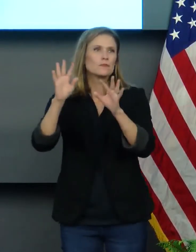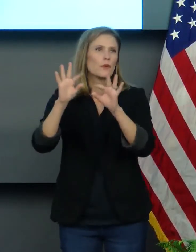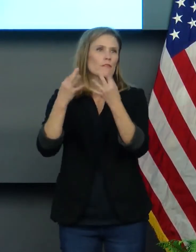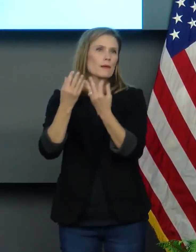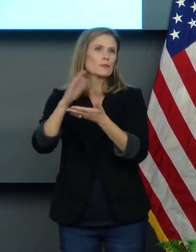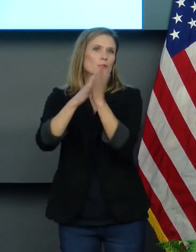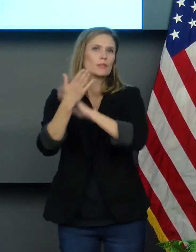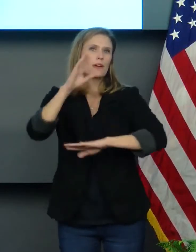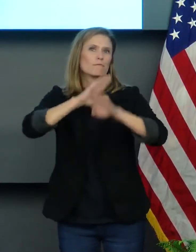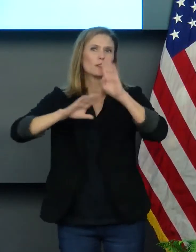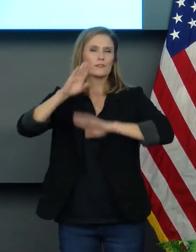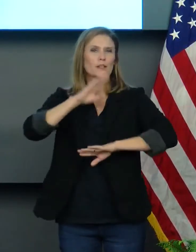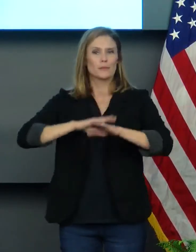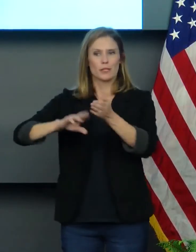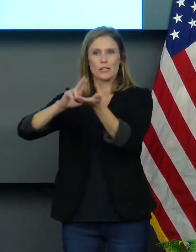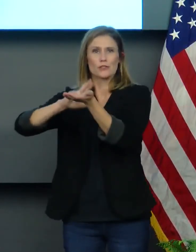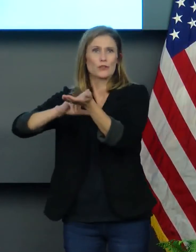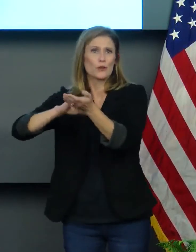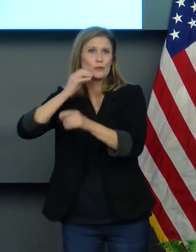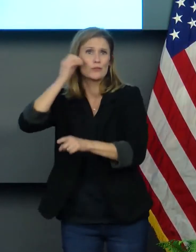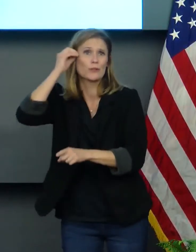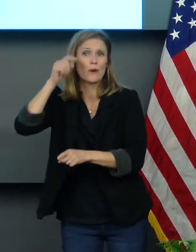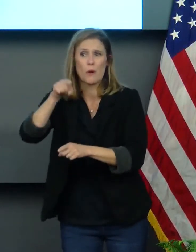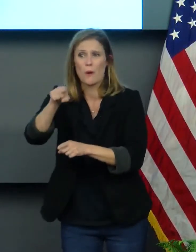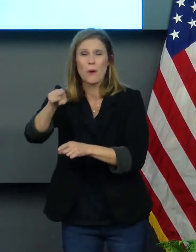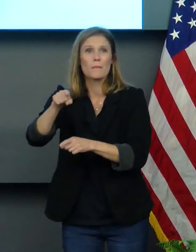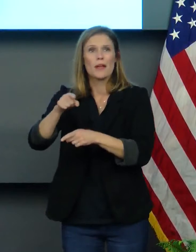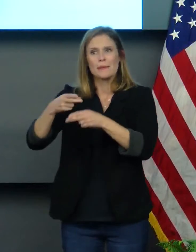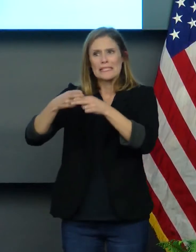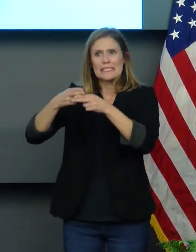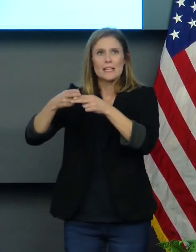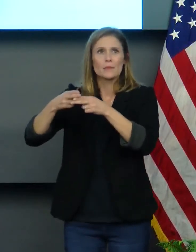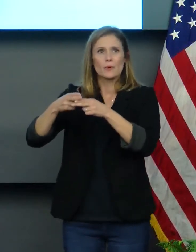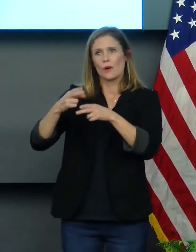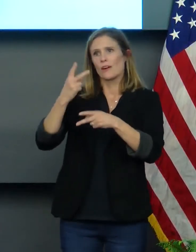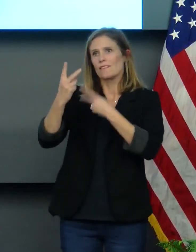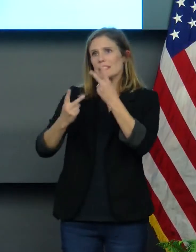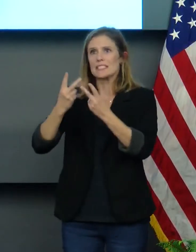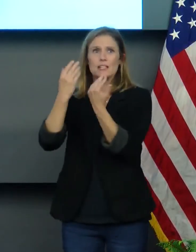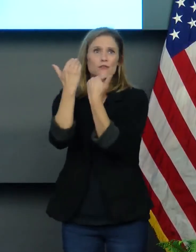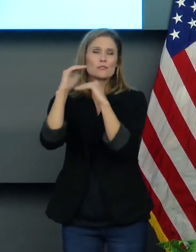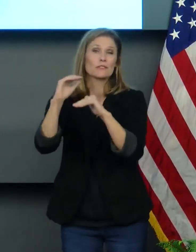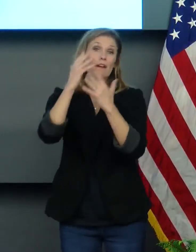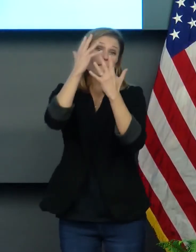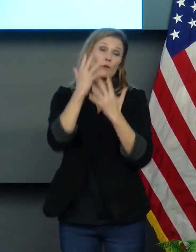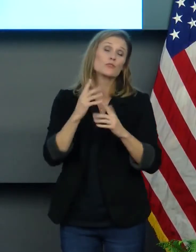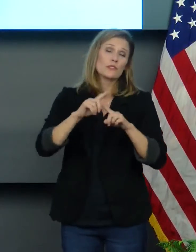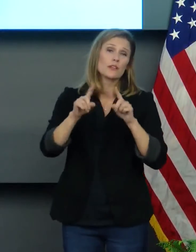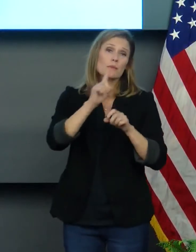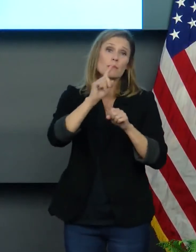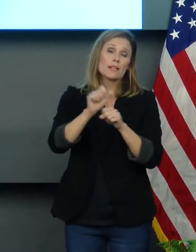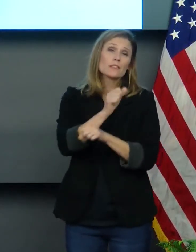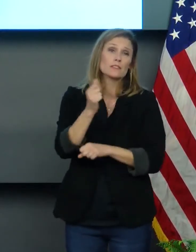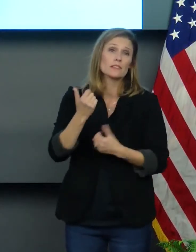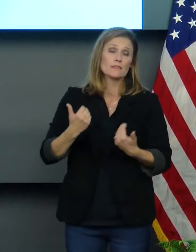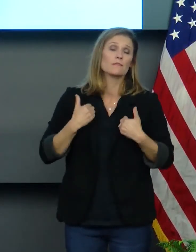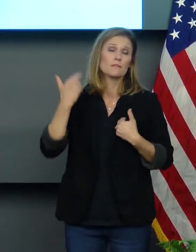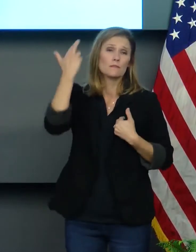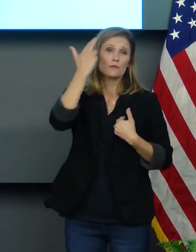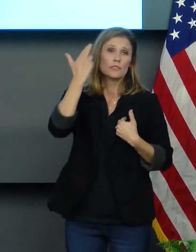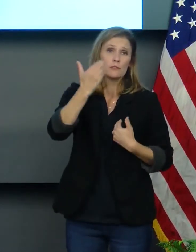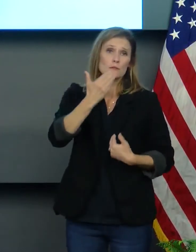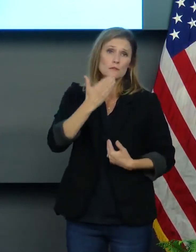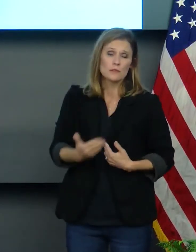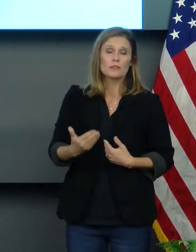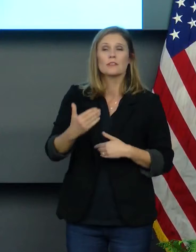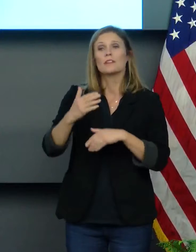because a nursing home that their loved one lives in might be under temporary visitation restriction. It's unfortunate, but it is for a good reason. It's